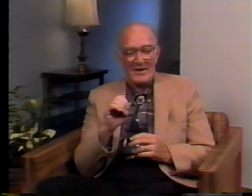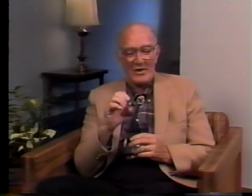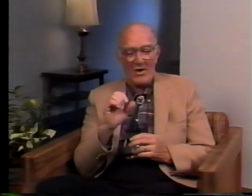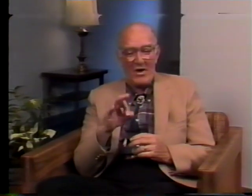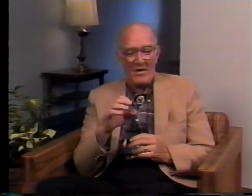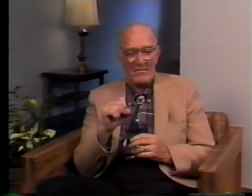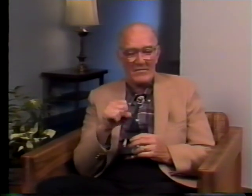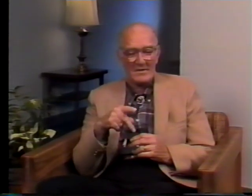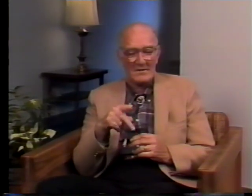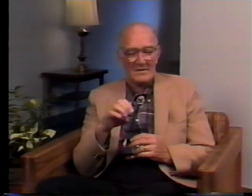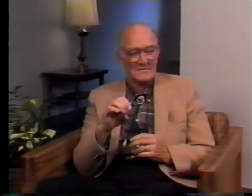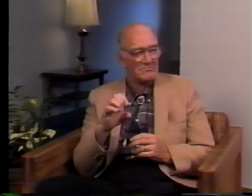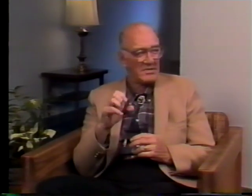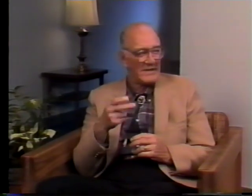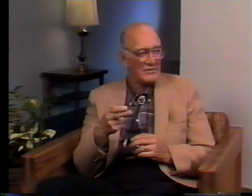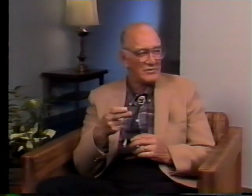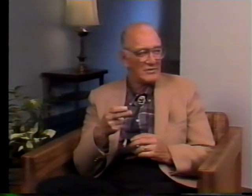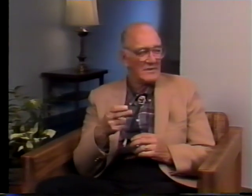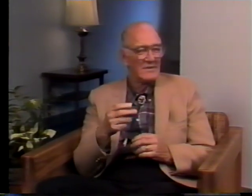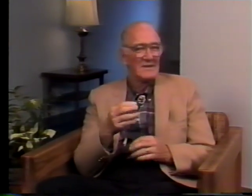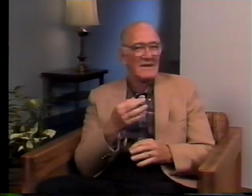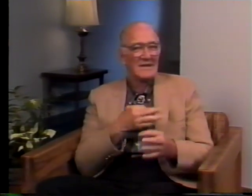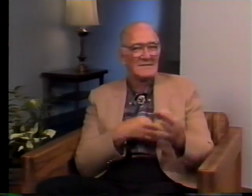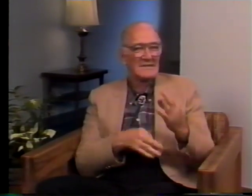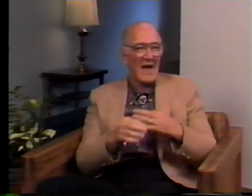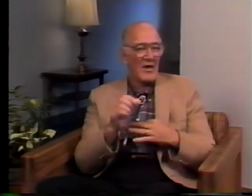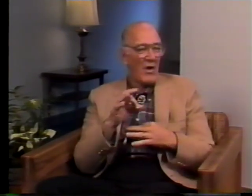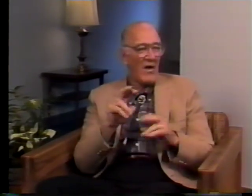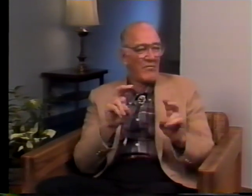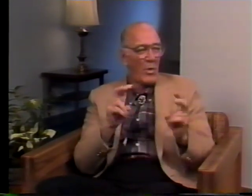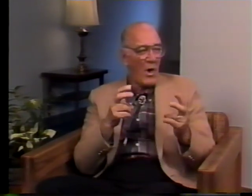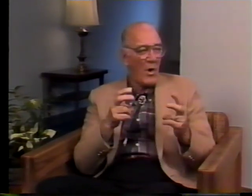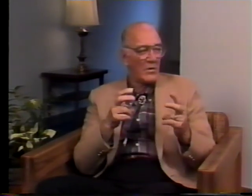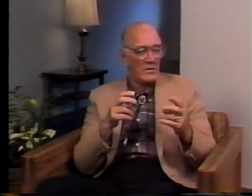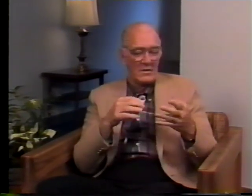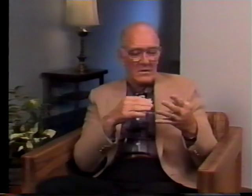figure of speech instead of, quote,